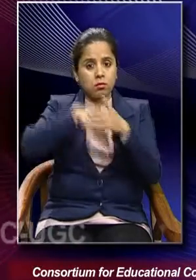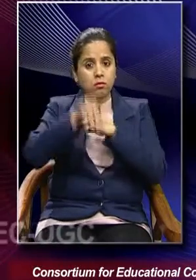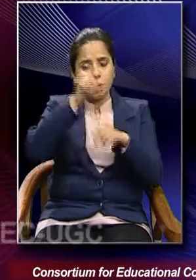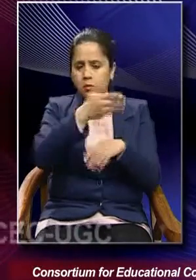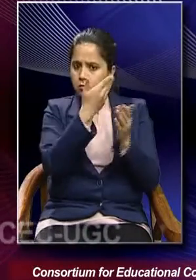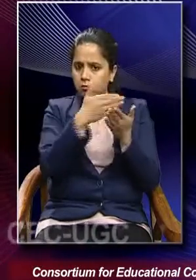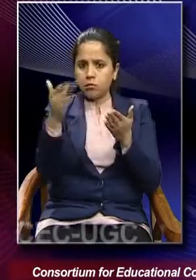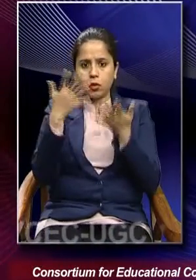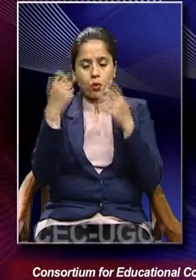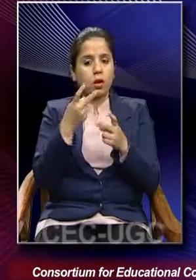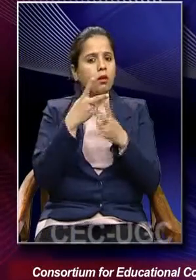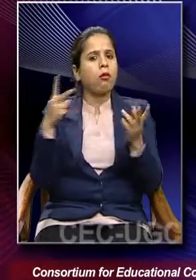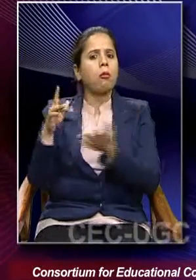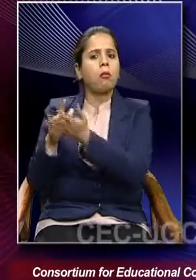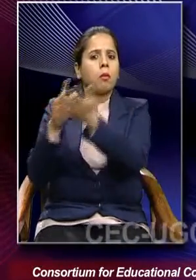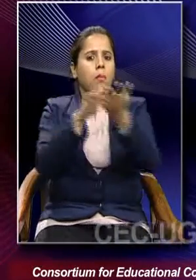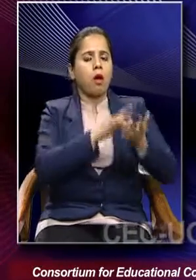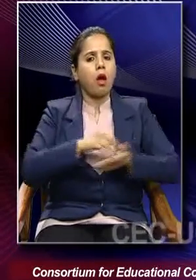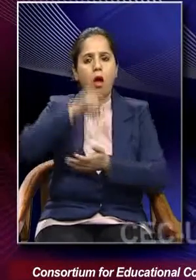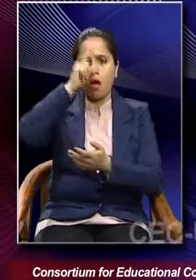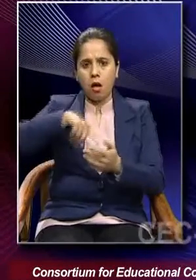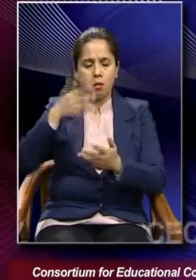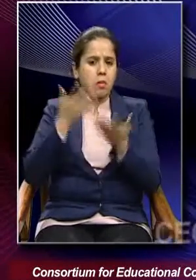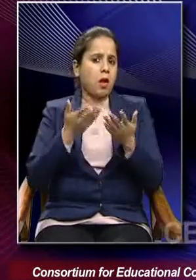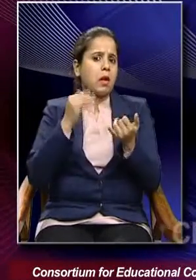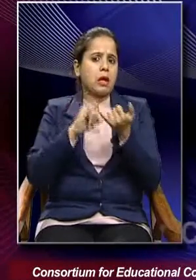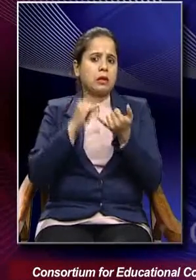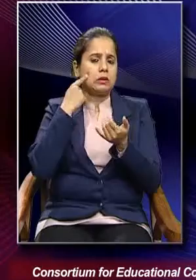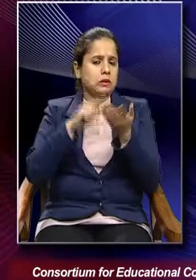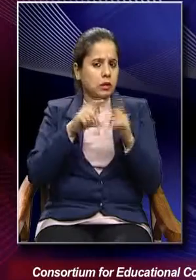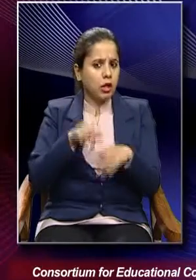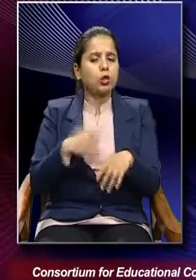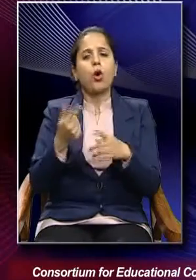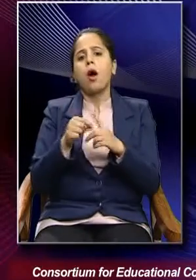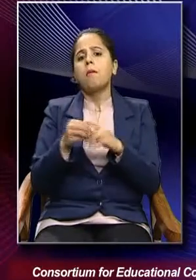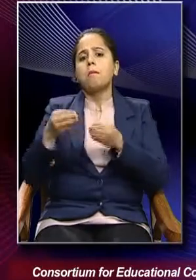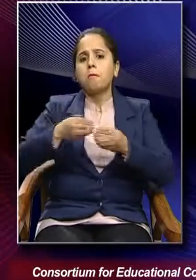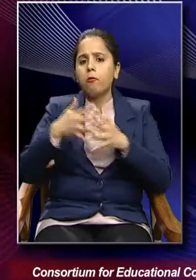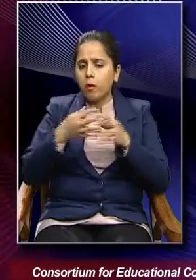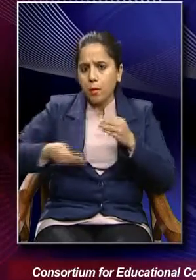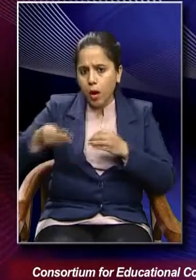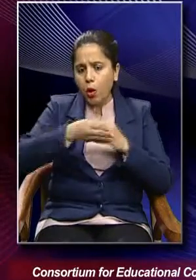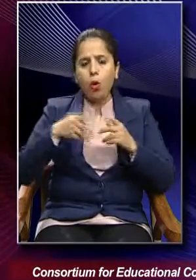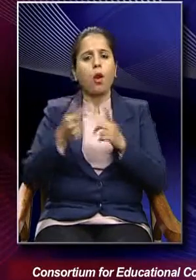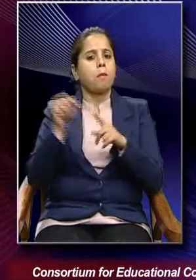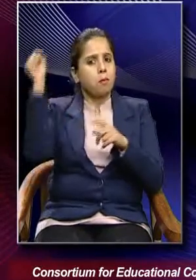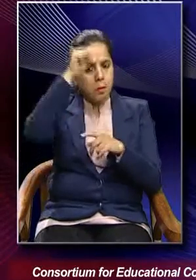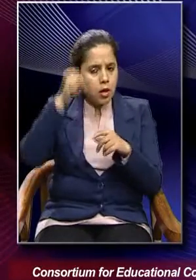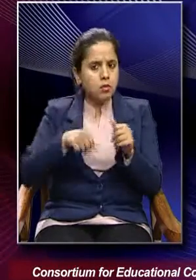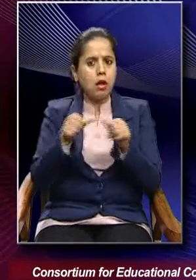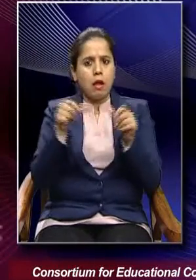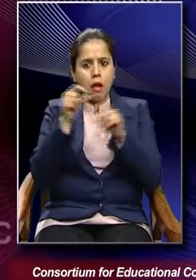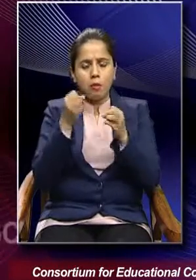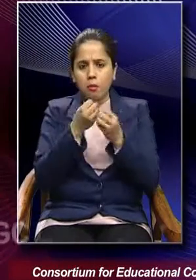therefore, in different parts of country, whether it was Sindh or Bengal or Punjab or Andhra Pradesh, this movement